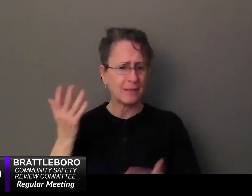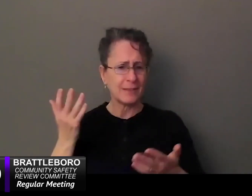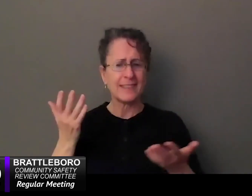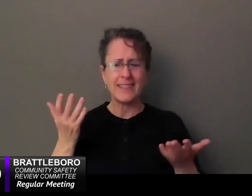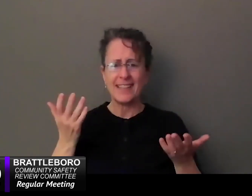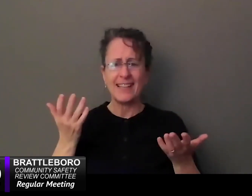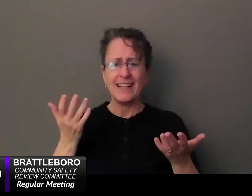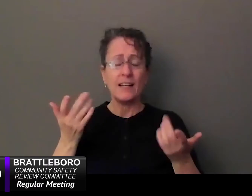forced psychiatric